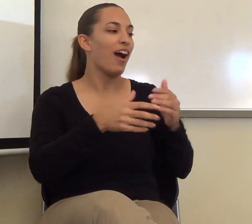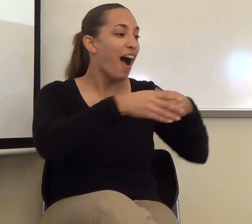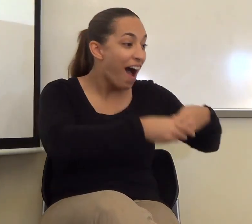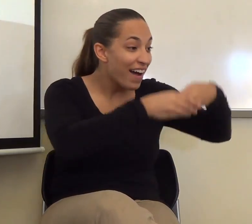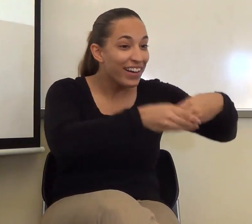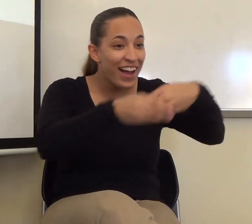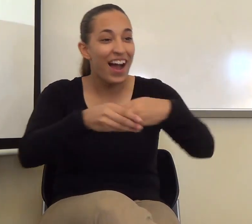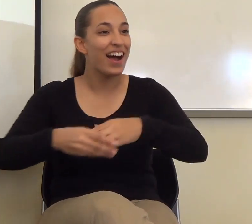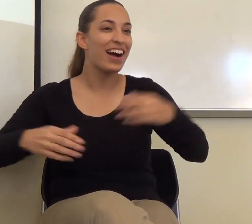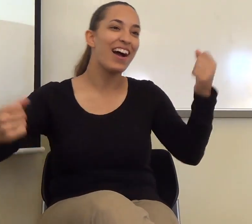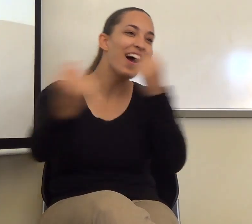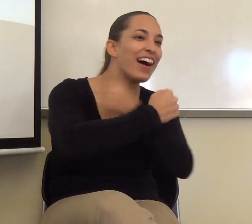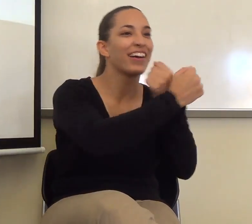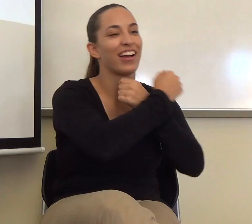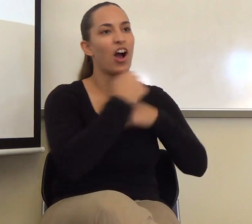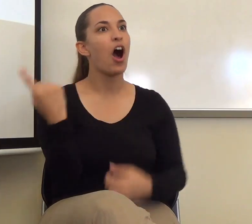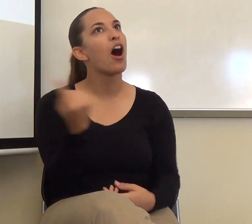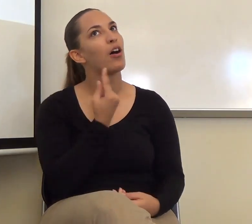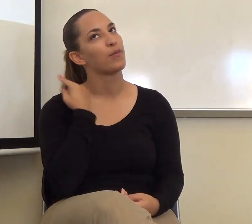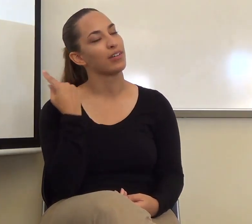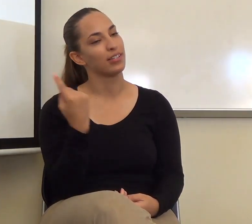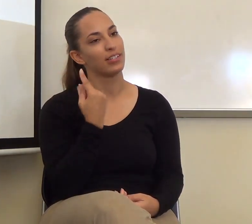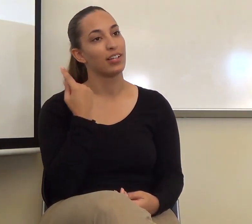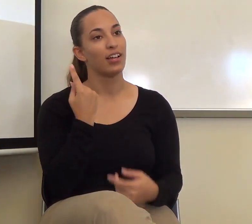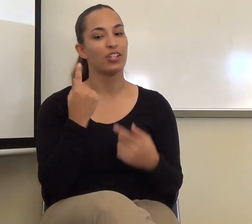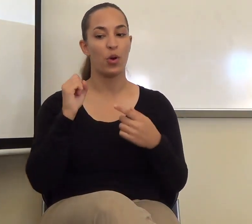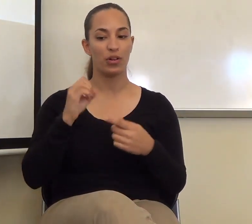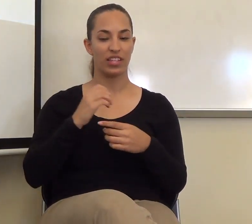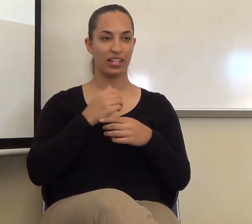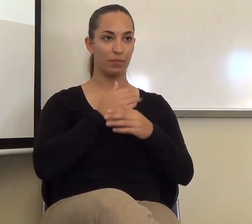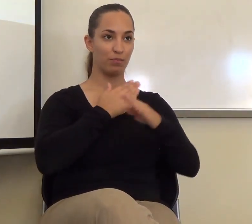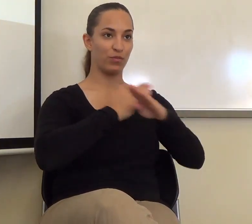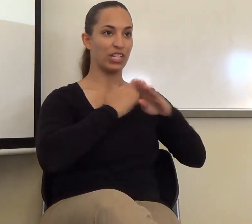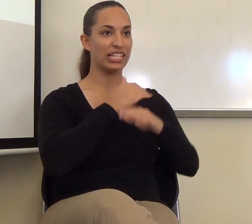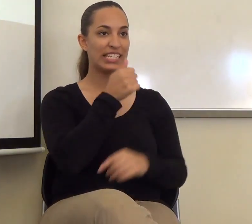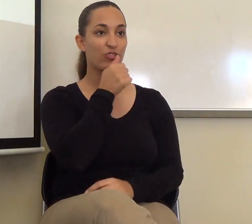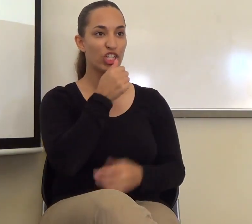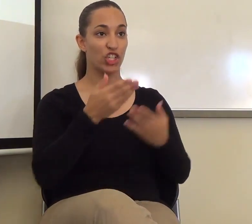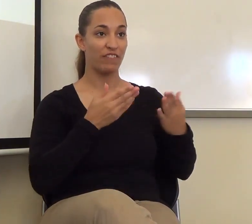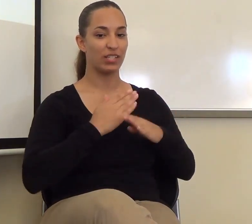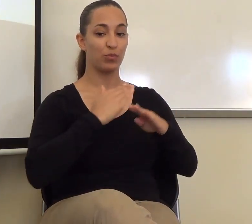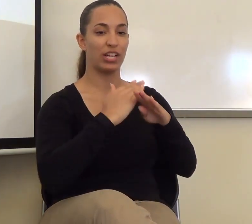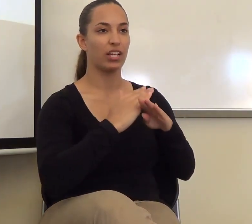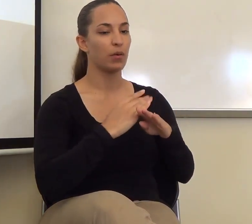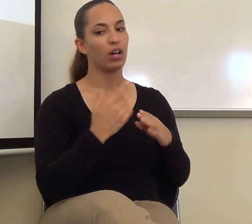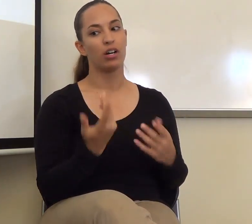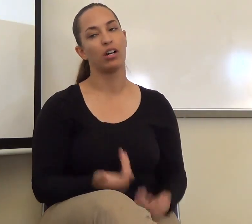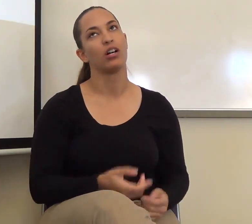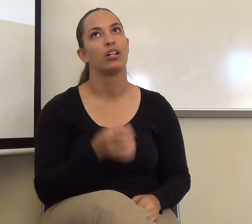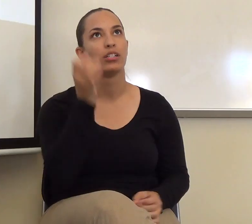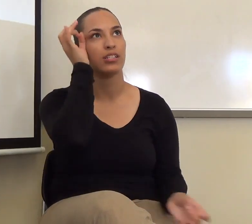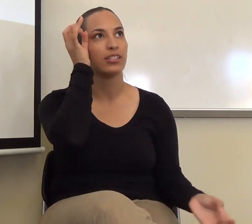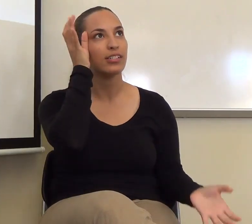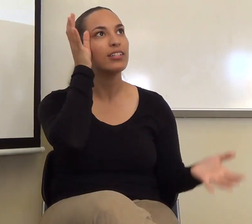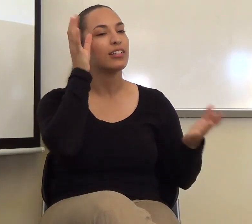nightmare for the Secret Service. Okay. If you know somebody who can't enter a room without